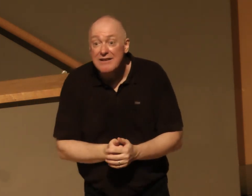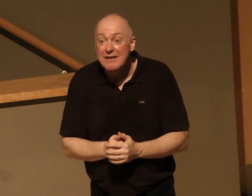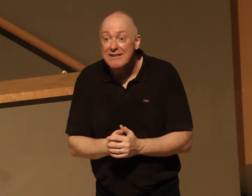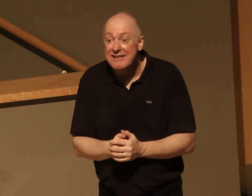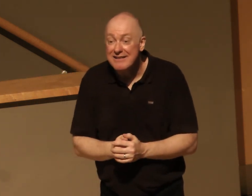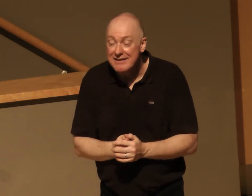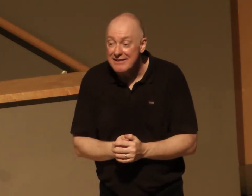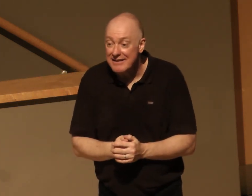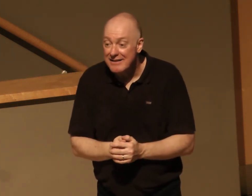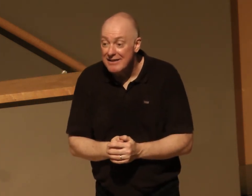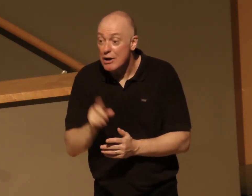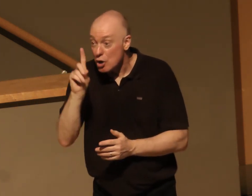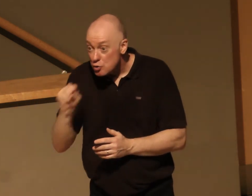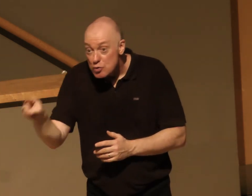do you worship Jesus